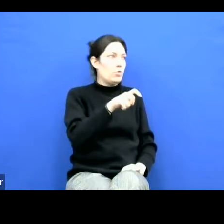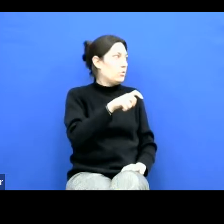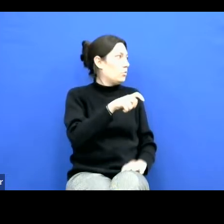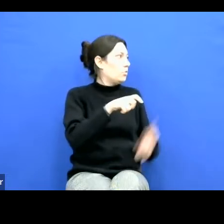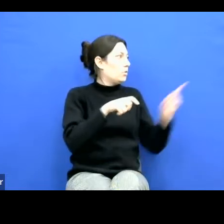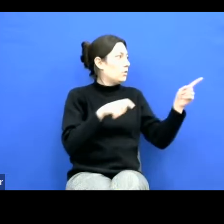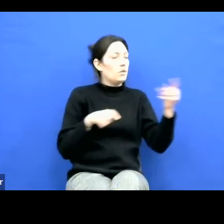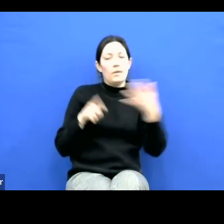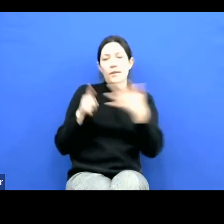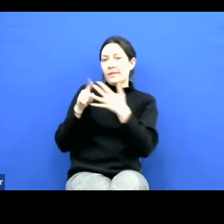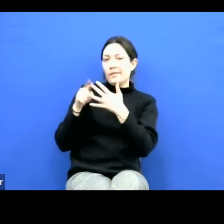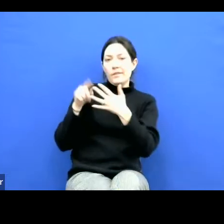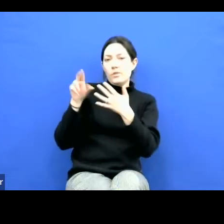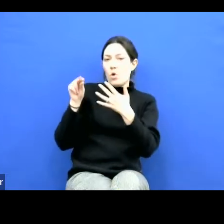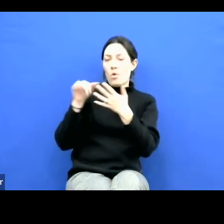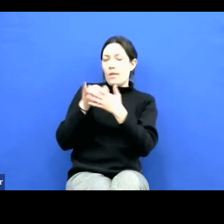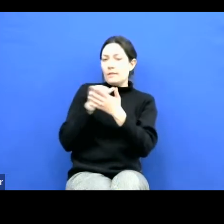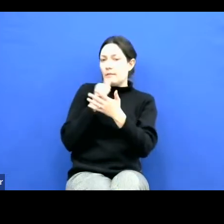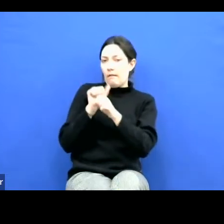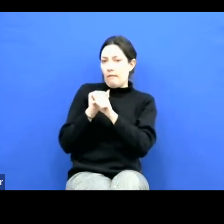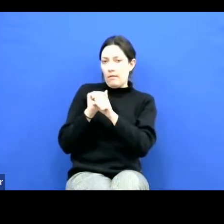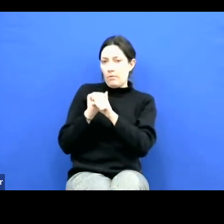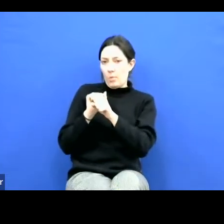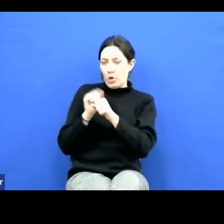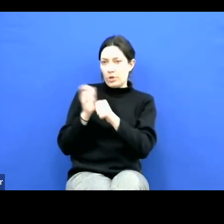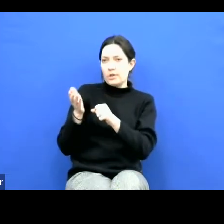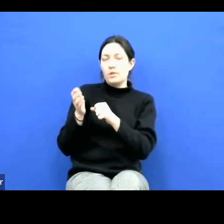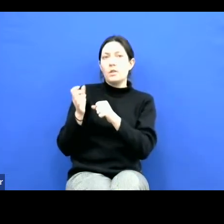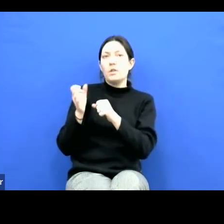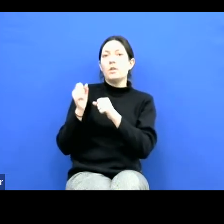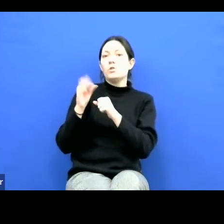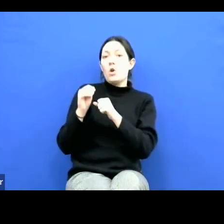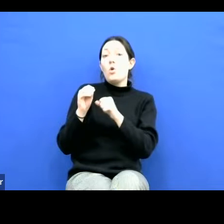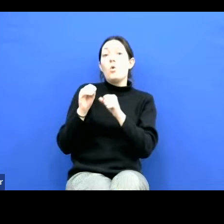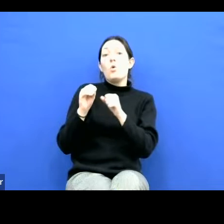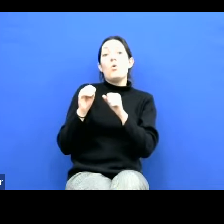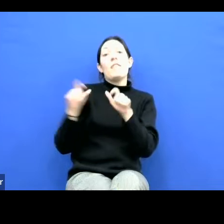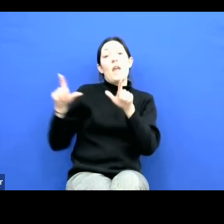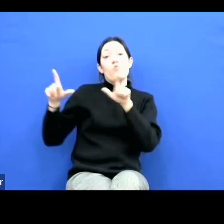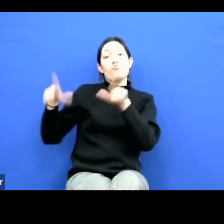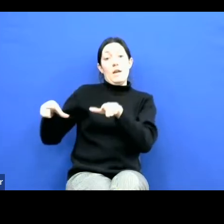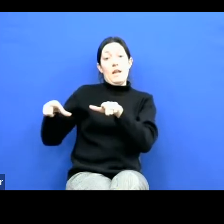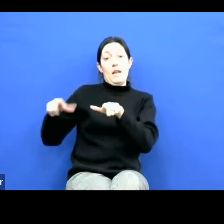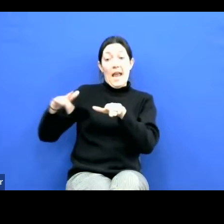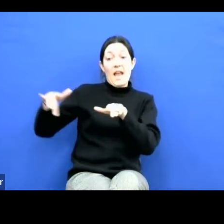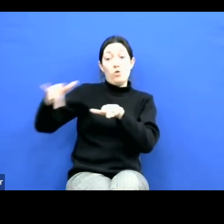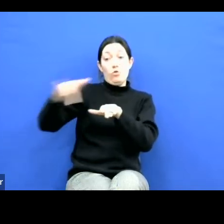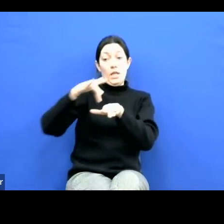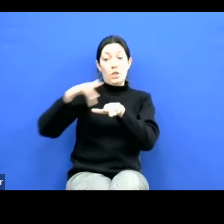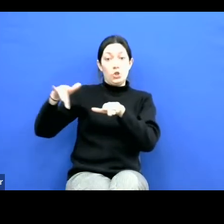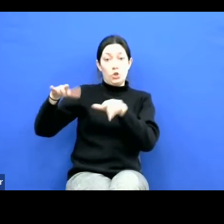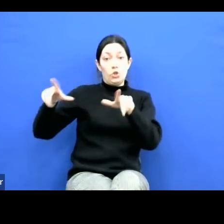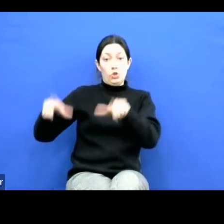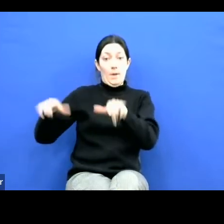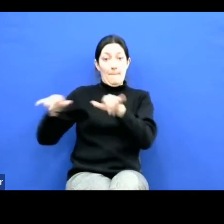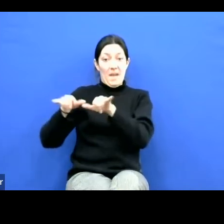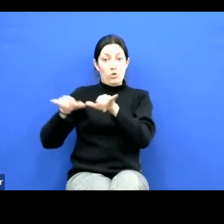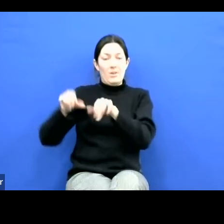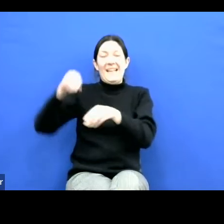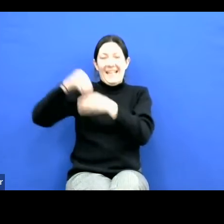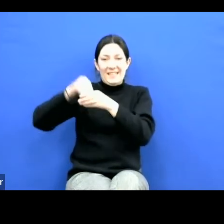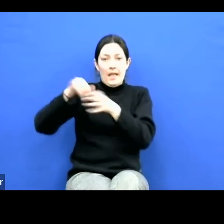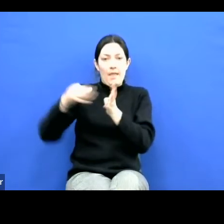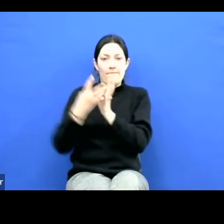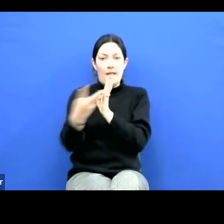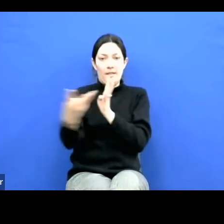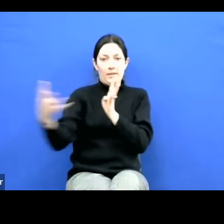No, that's not the way the code works. Okay, The acreage of the array is basically what's inside the fence. okay,